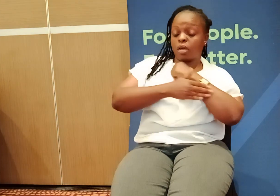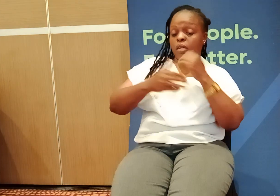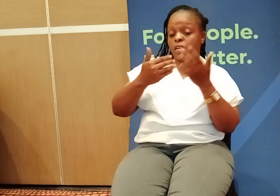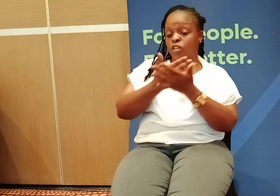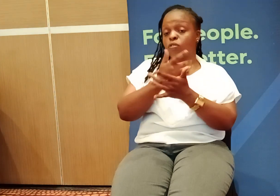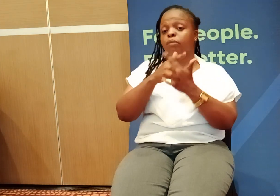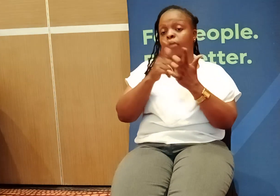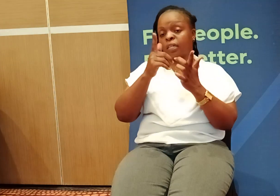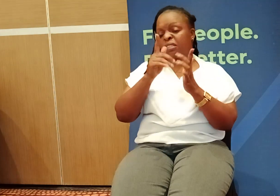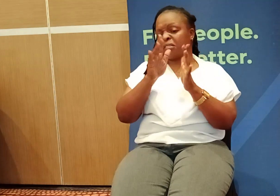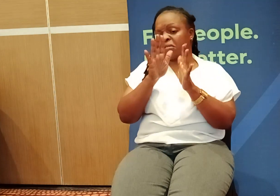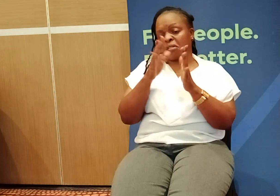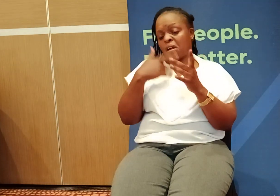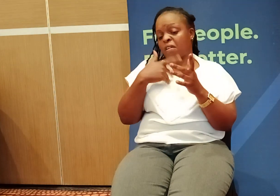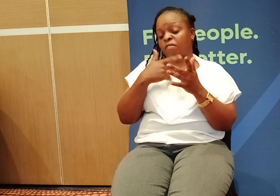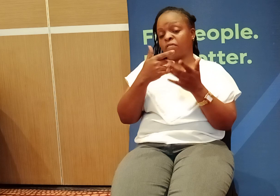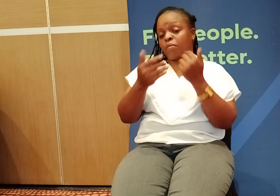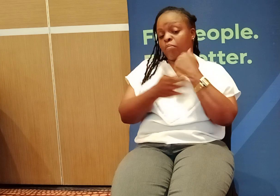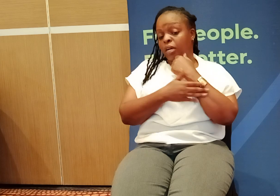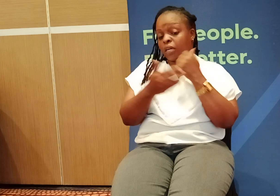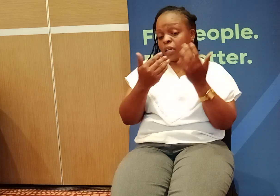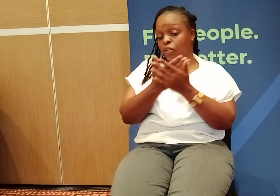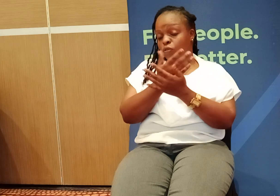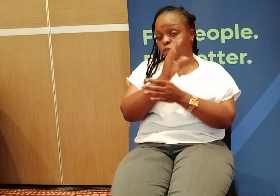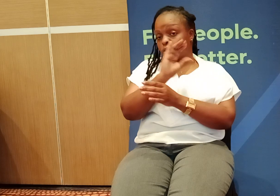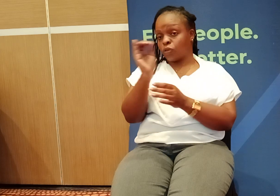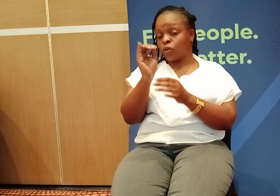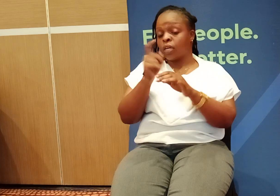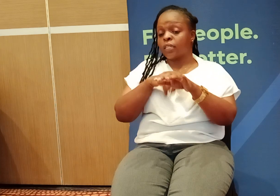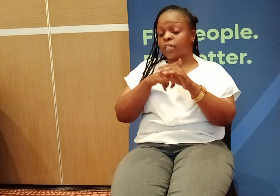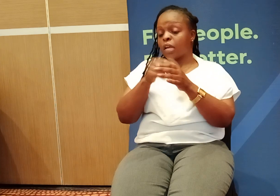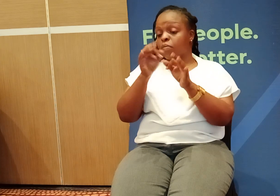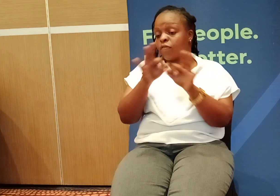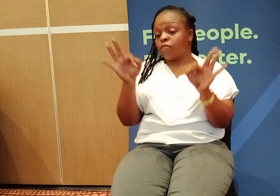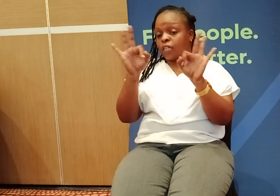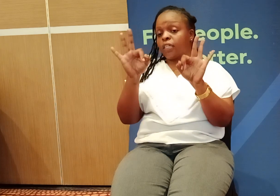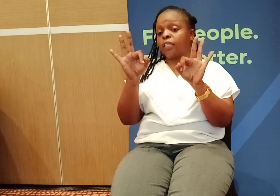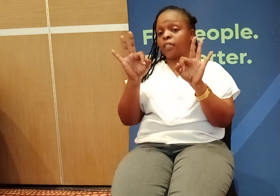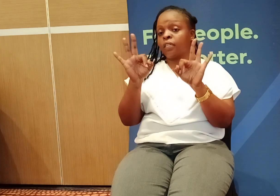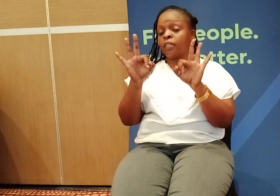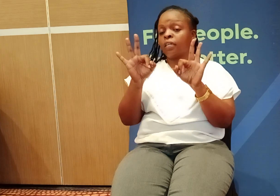news. When we released 362 people, we did not appear in the media.